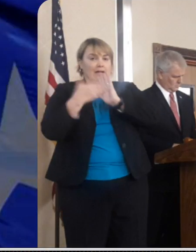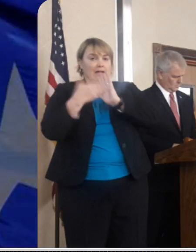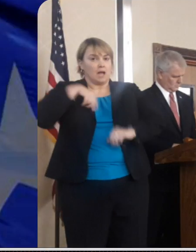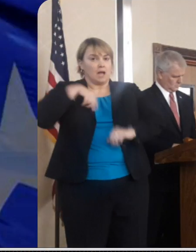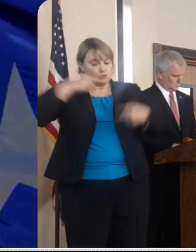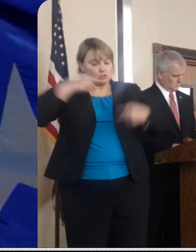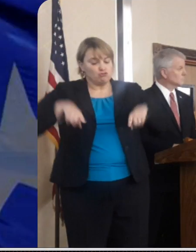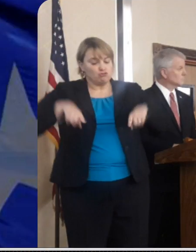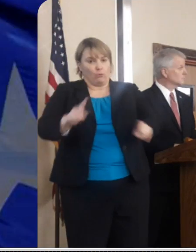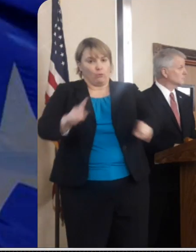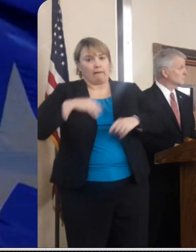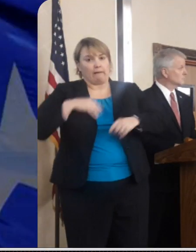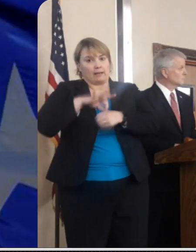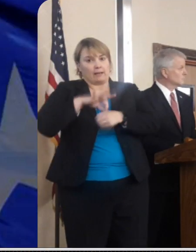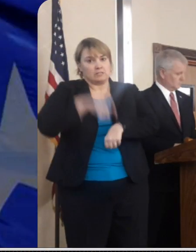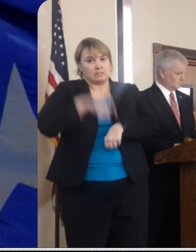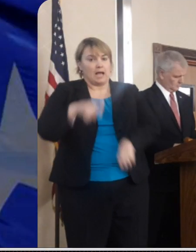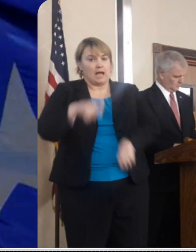we